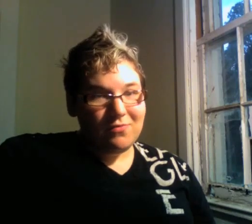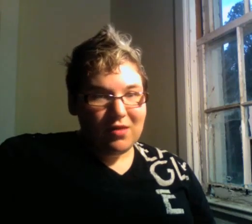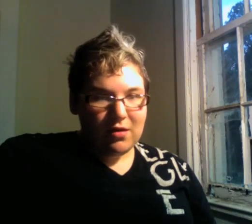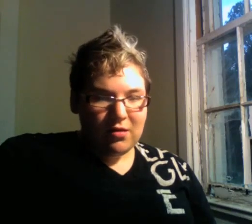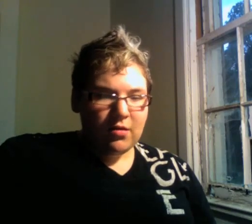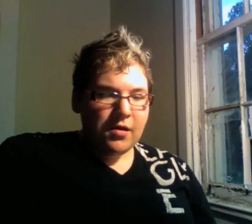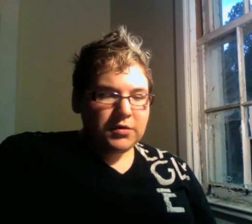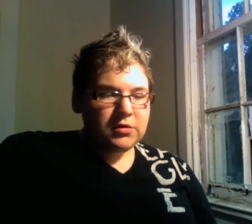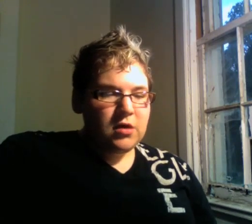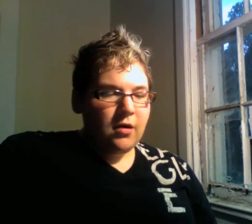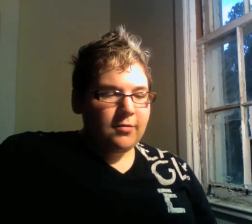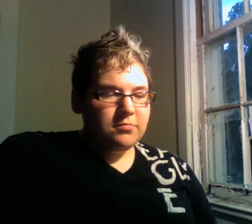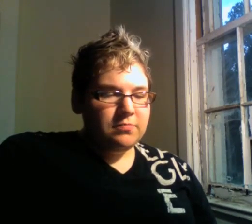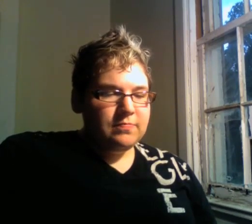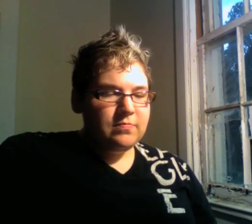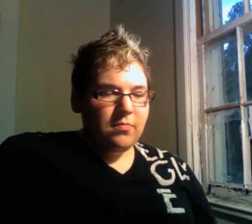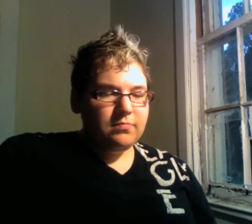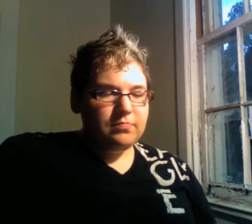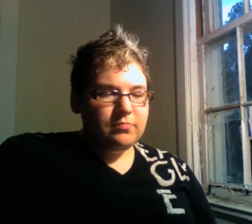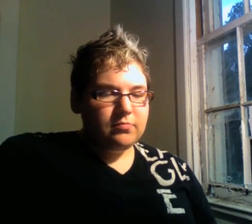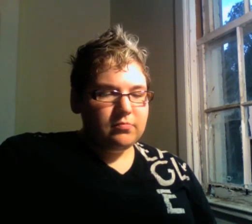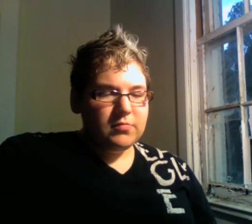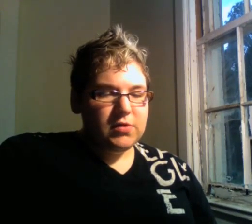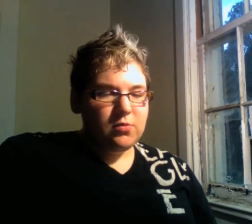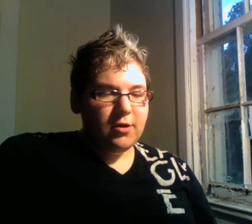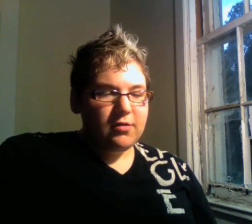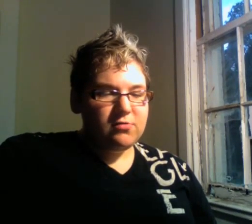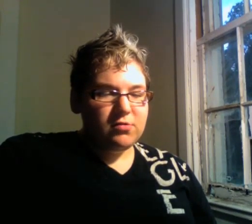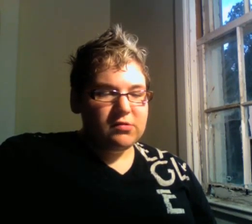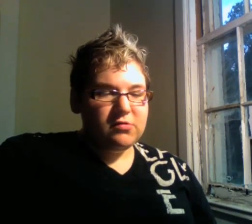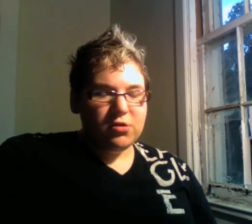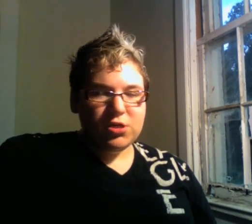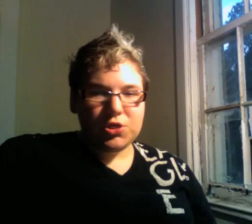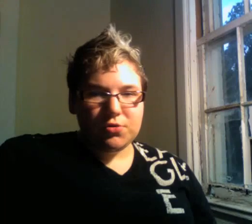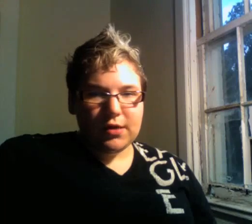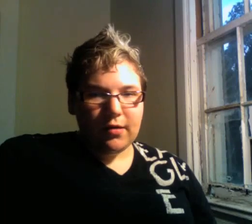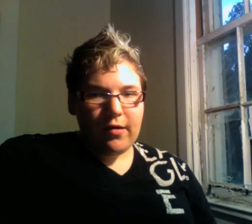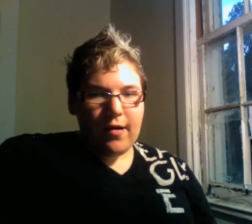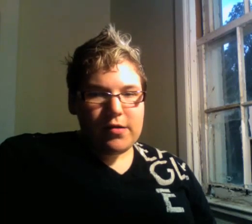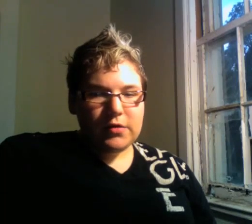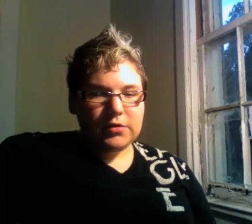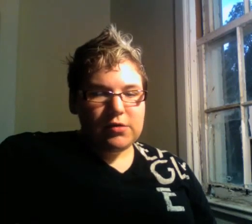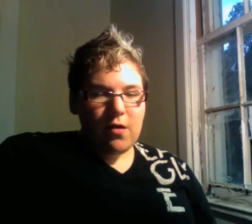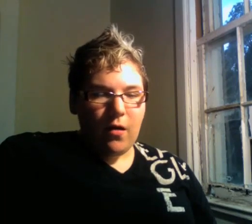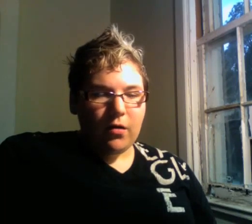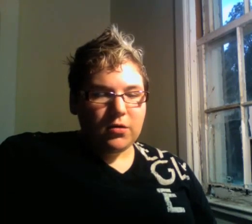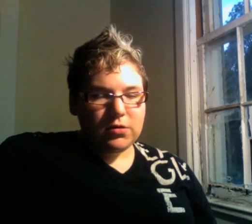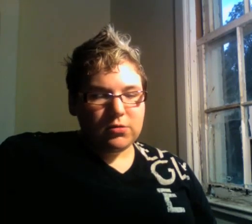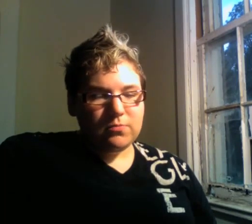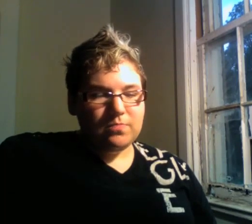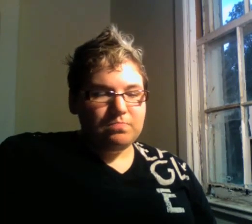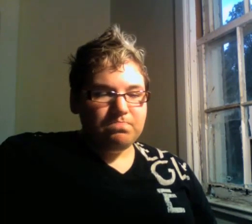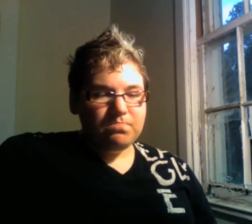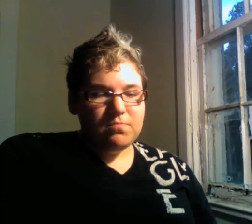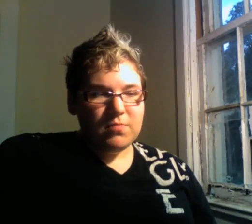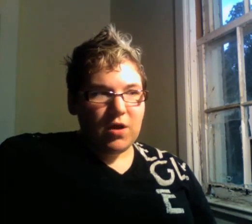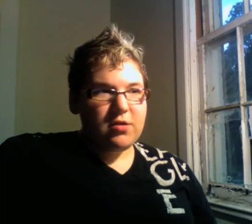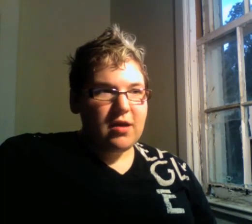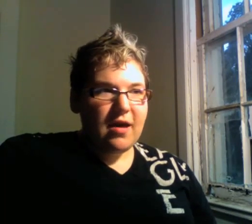then um nobody has really started shooting um I already have